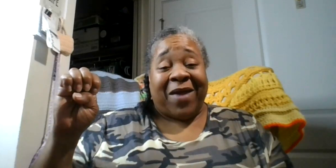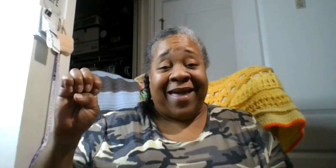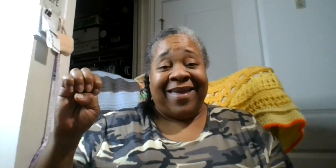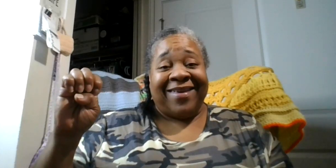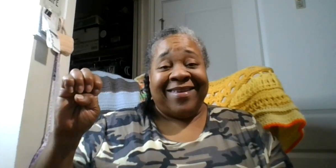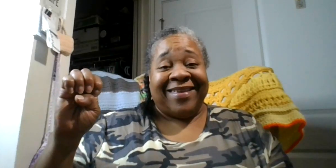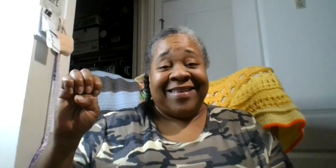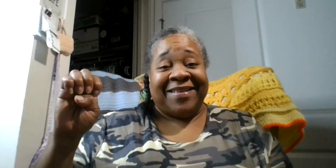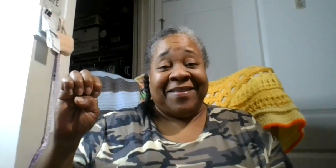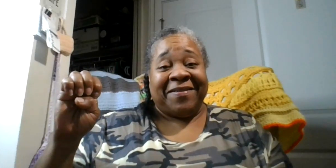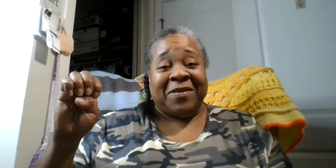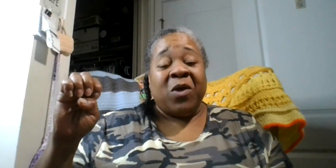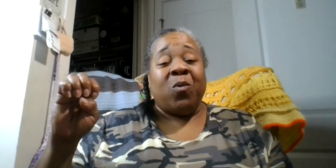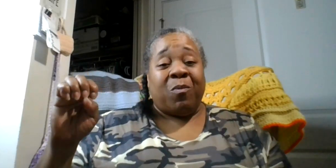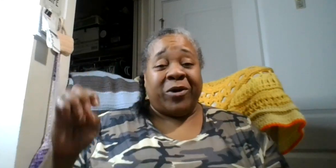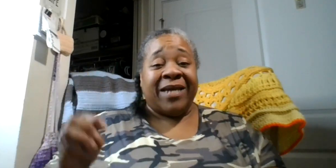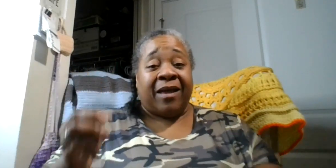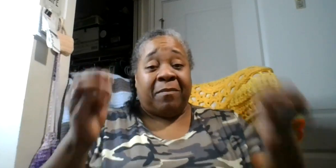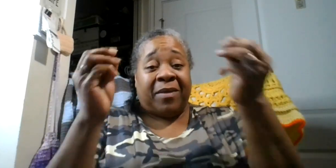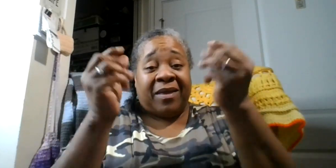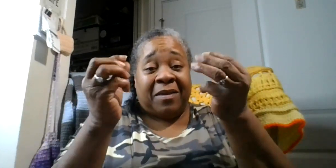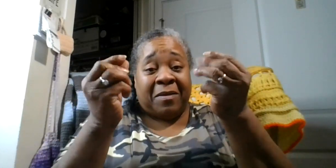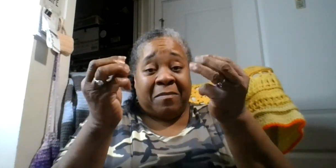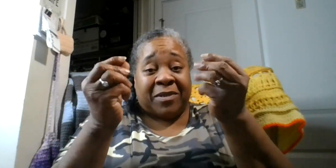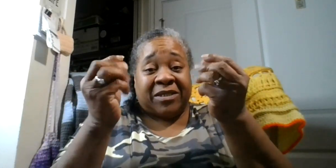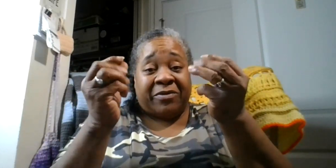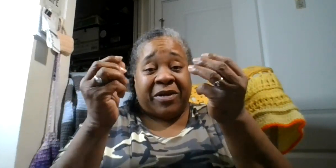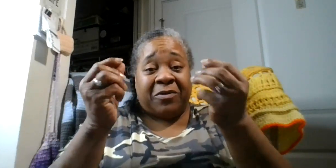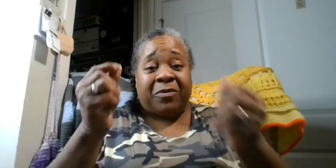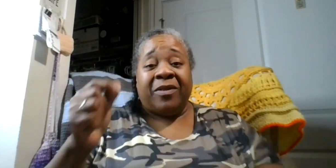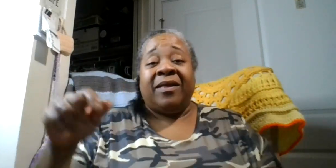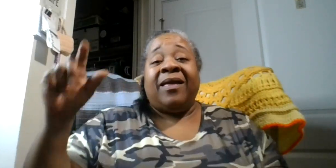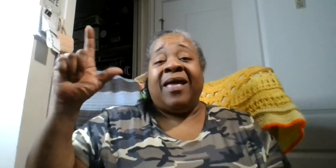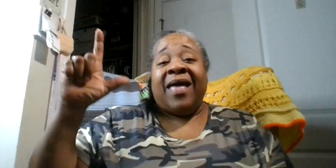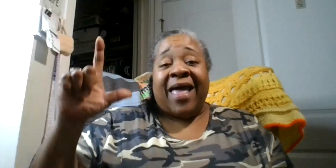Okay? One more time. Material,